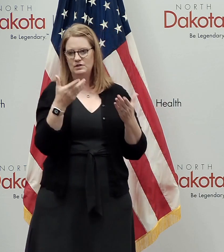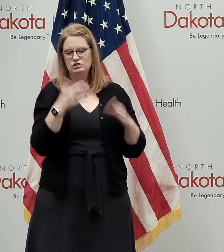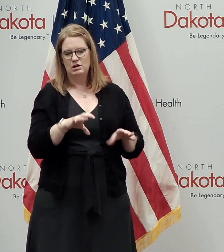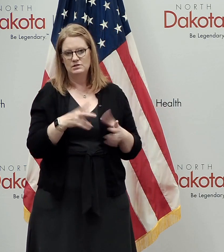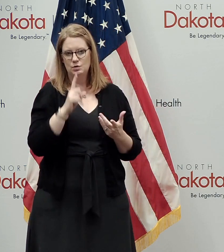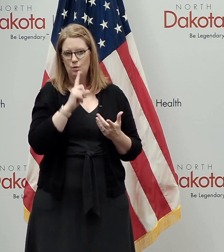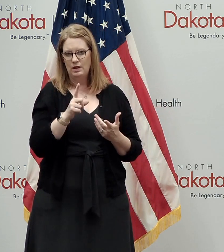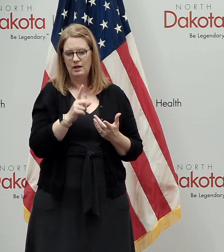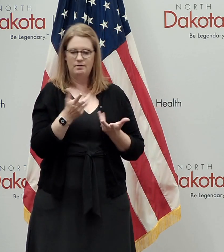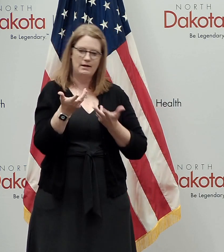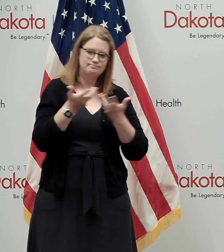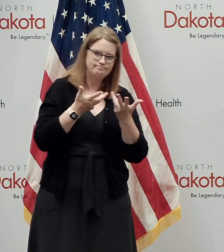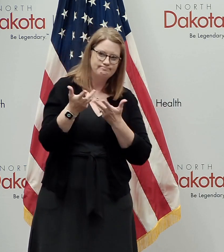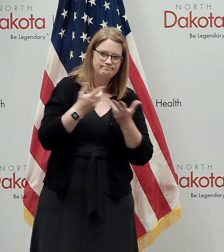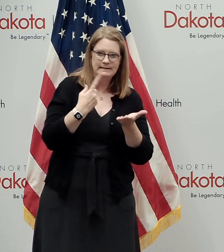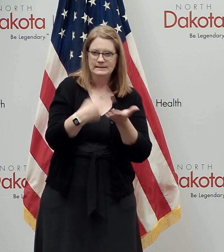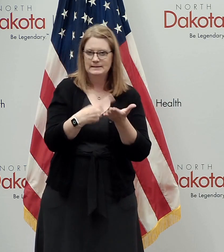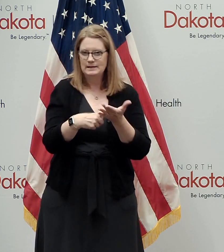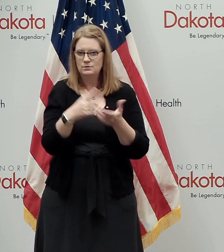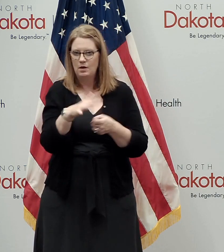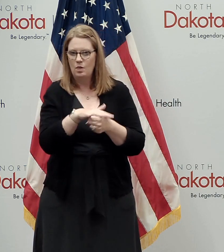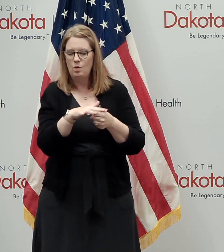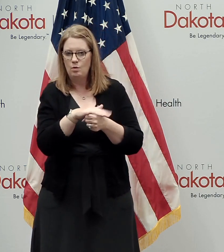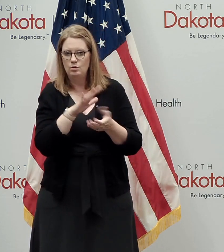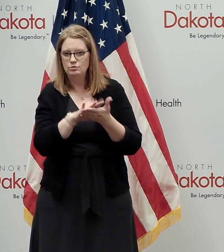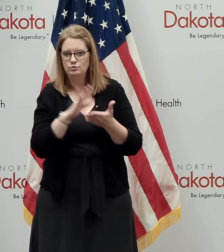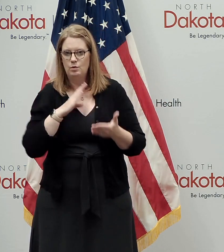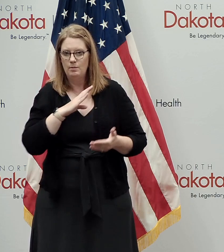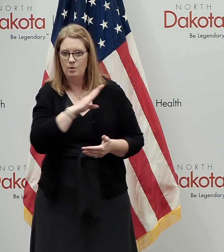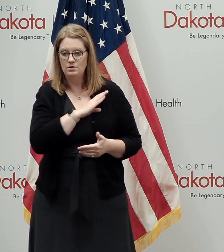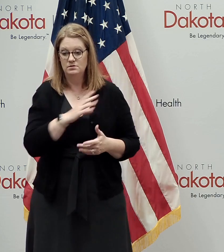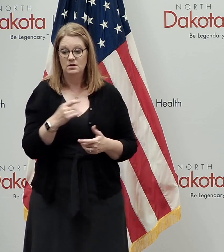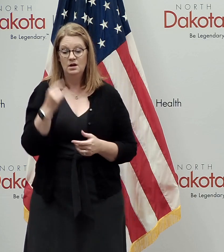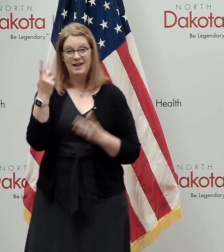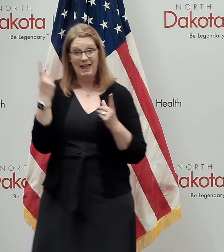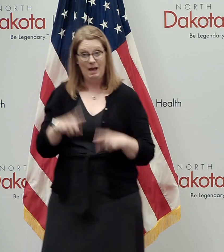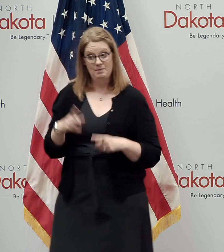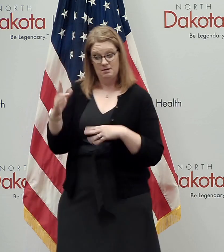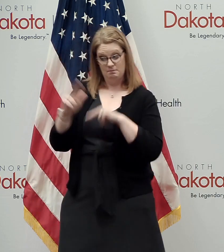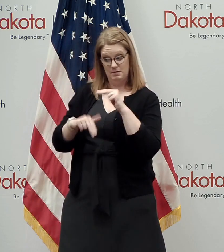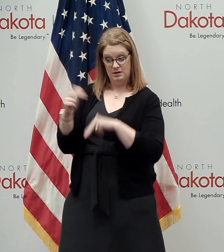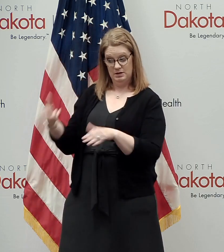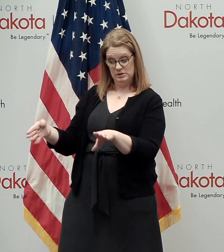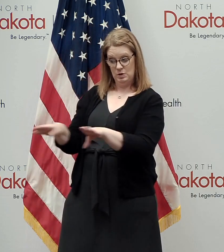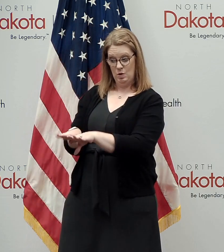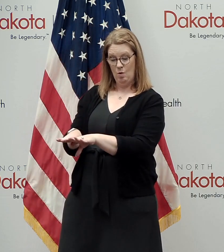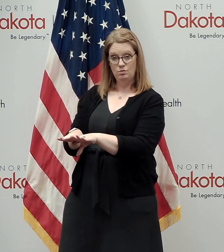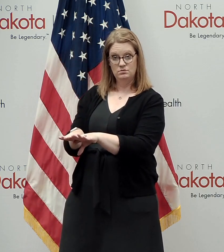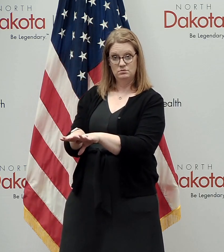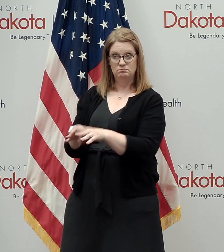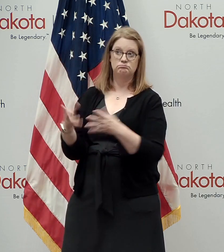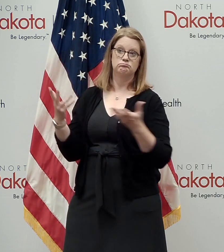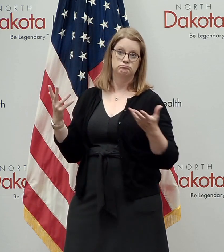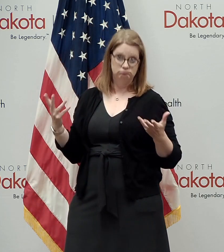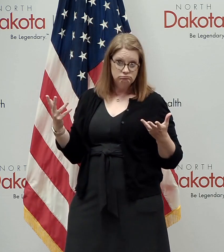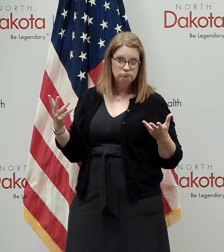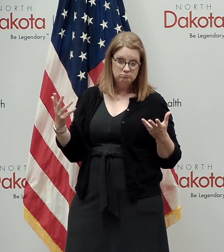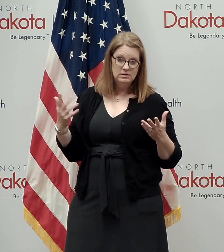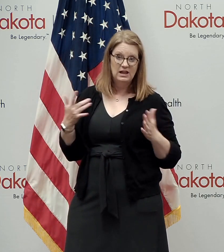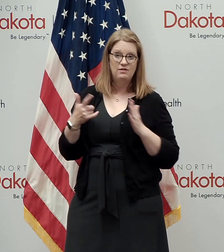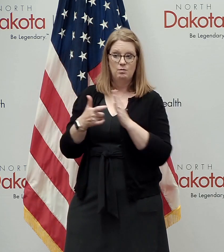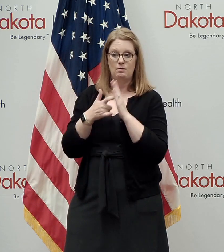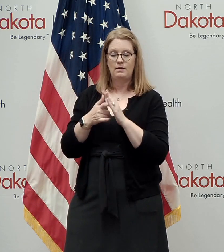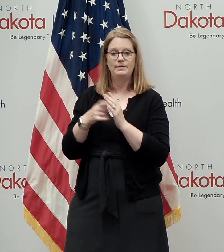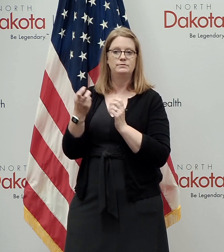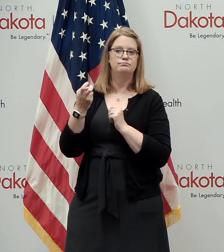boards about how they want to do it. And if they've got their distance plan in place, if a building is closed, then they have a requirement to